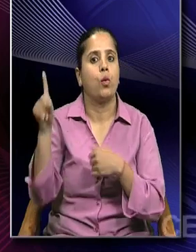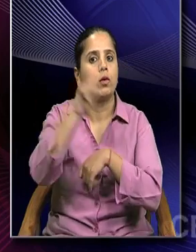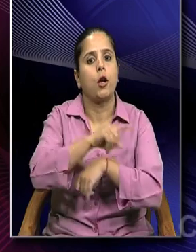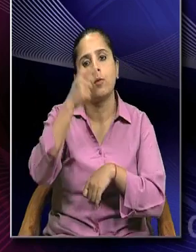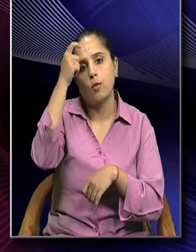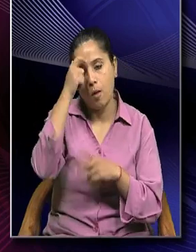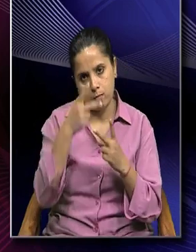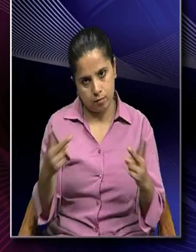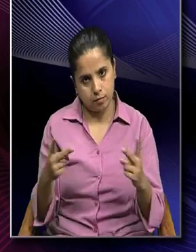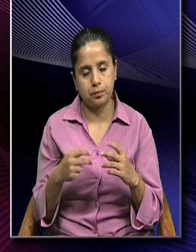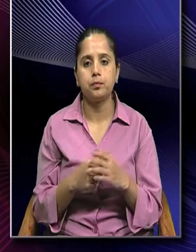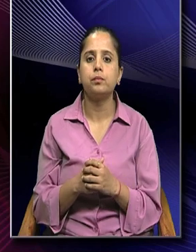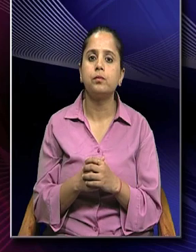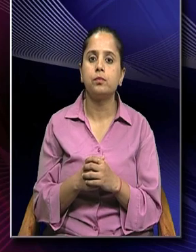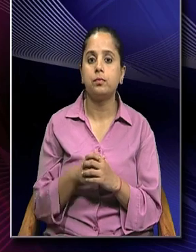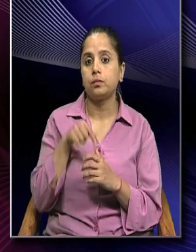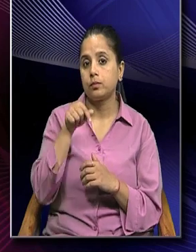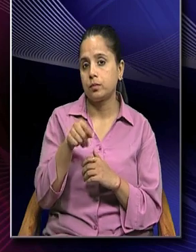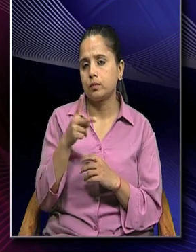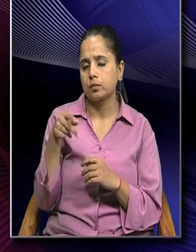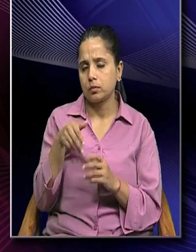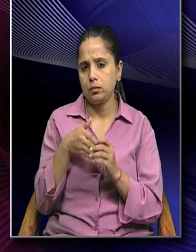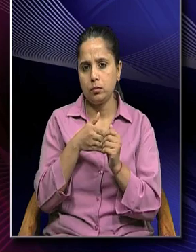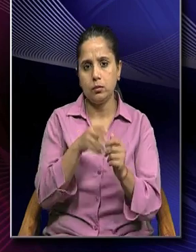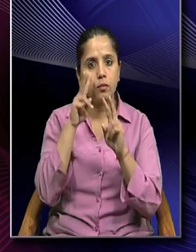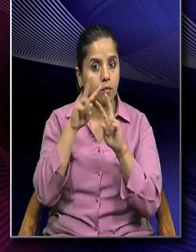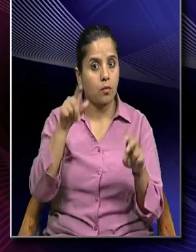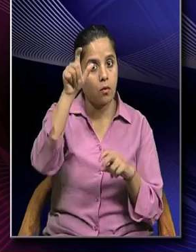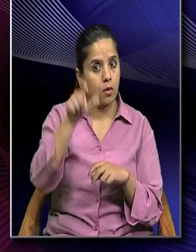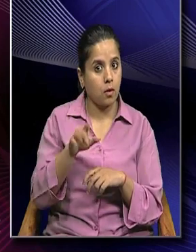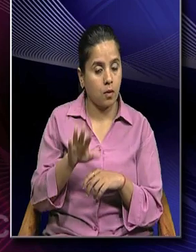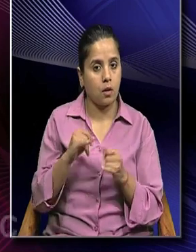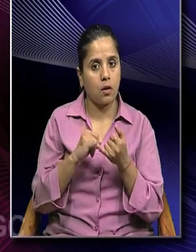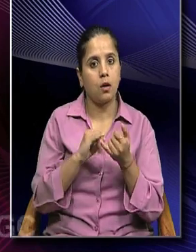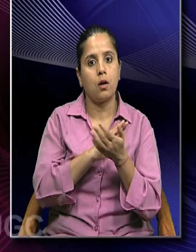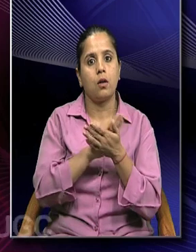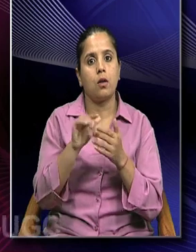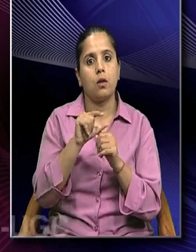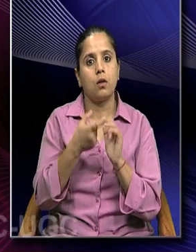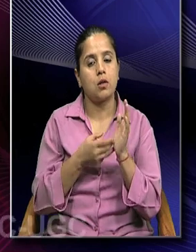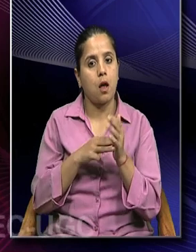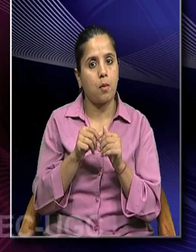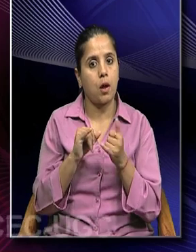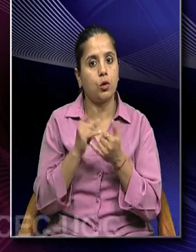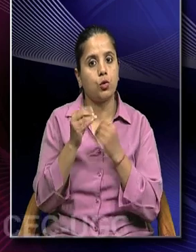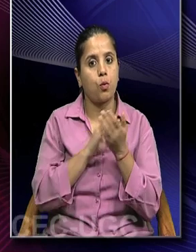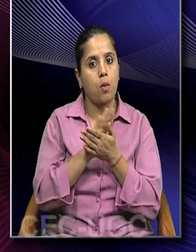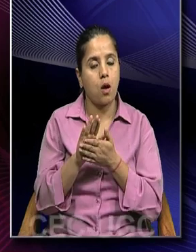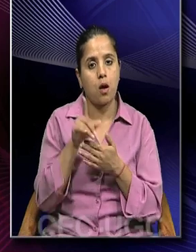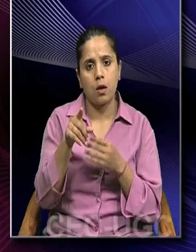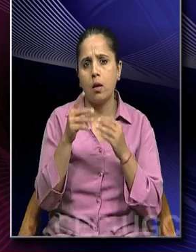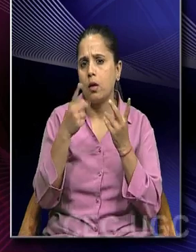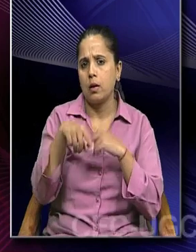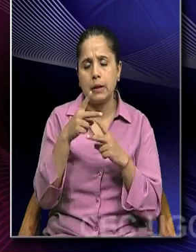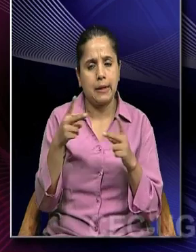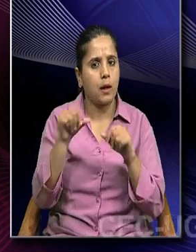problems. There is a very leading researcher called Subhash Sharma. He has developed a number of